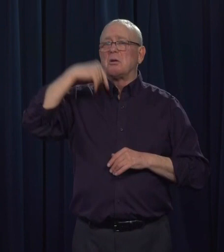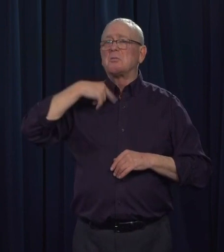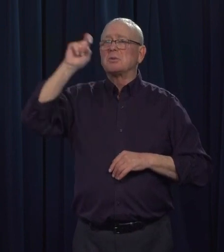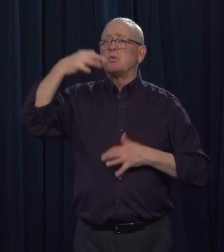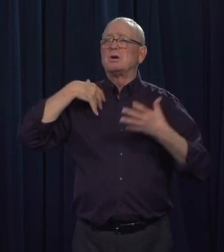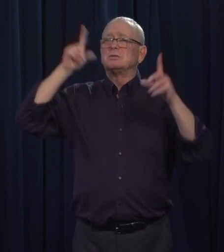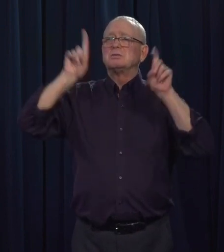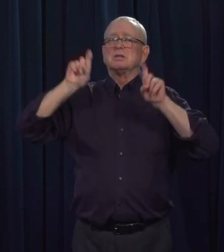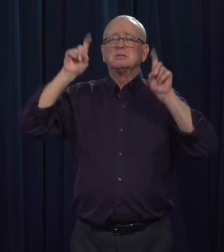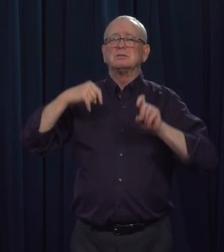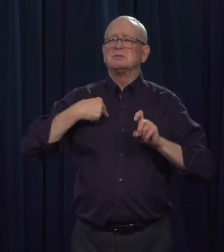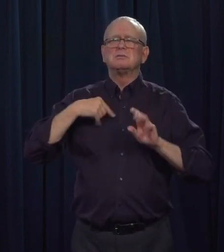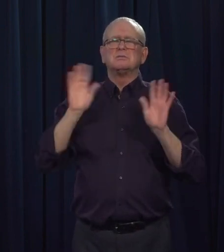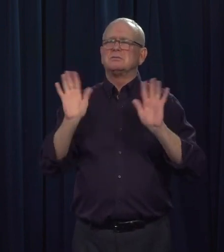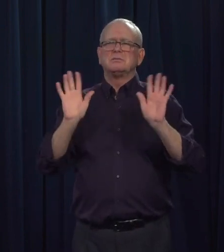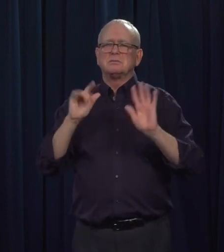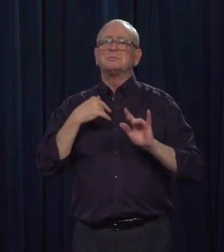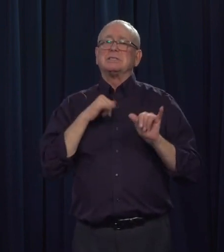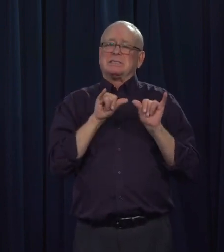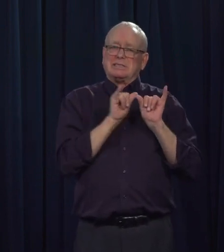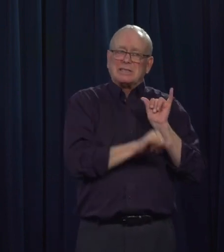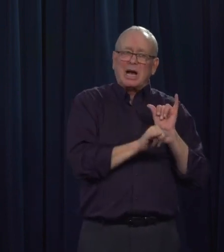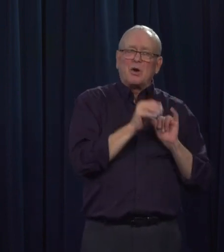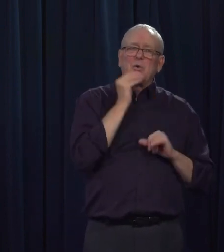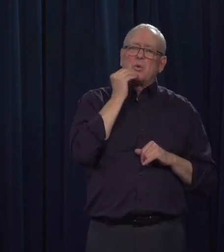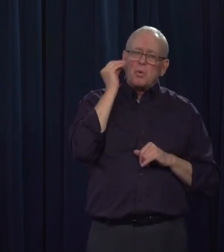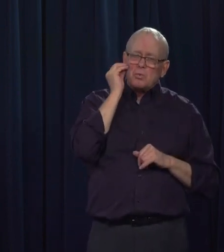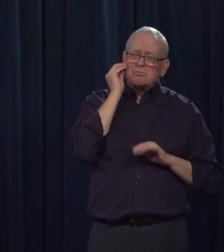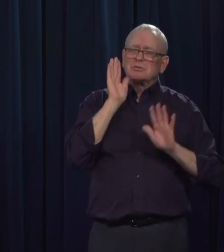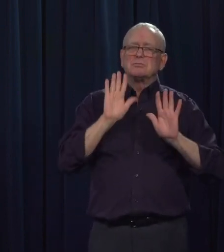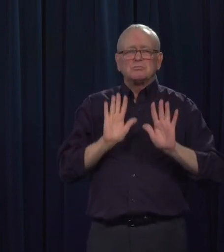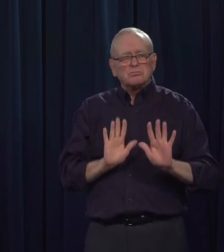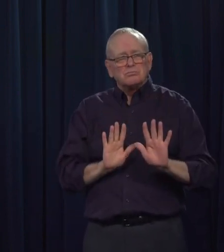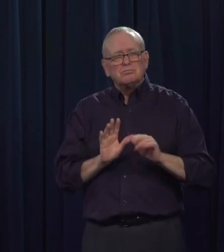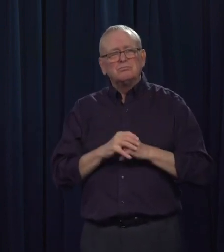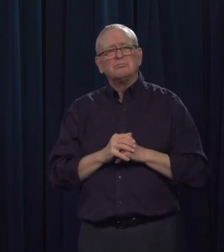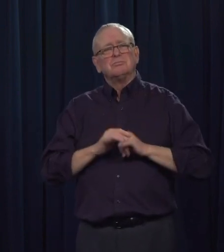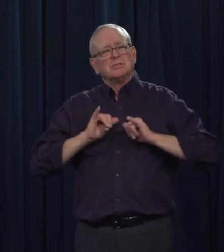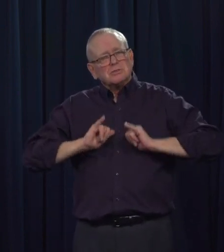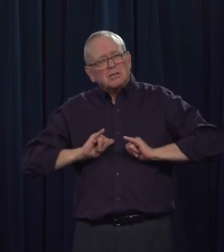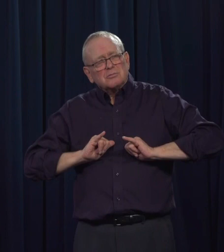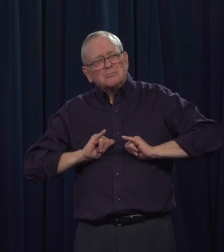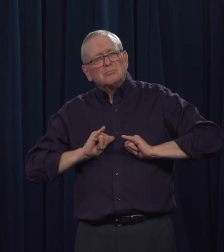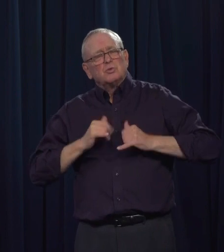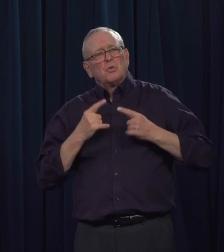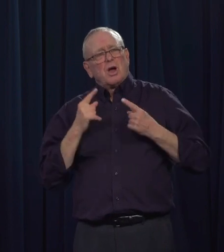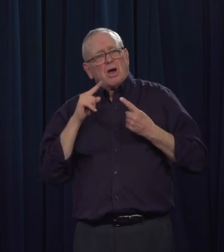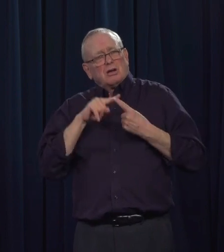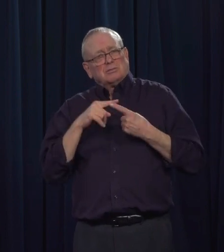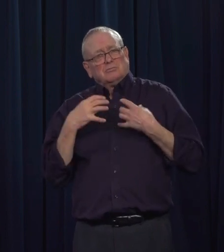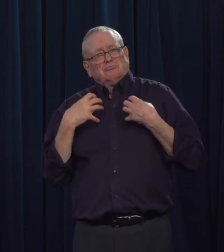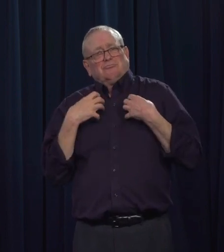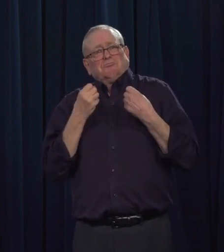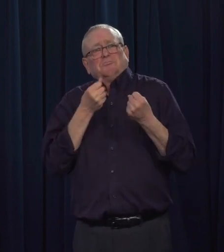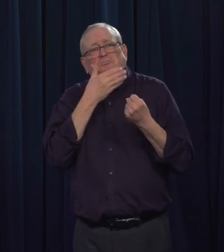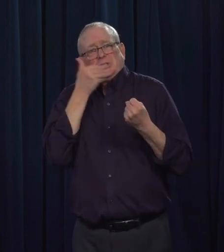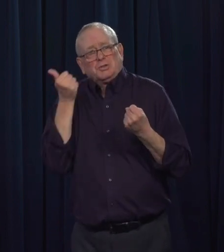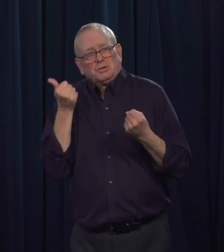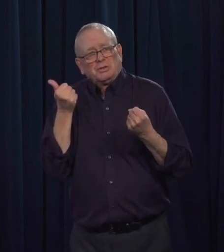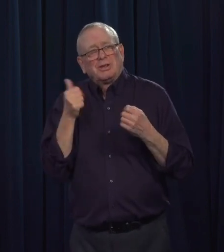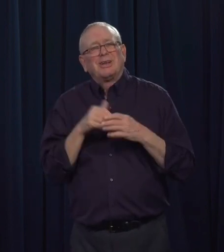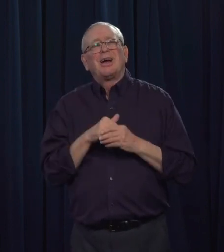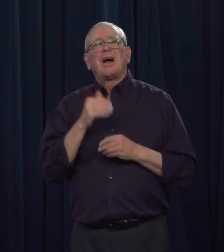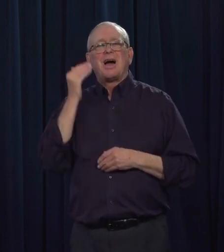some Albertans may be upset with this change. I can appreciate the comfort and certainty that testing can bring for